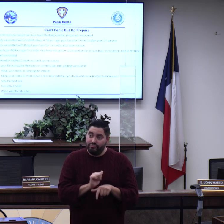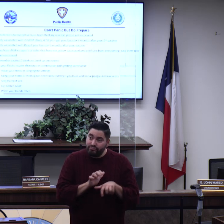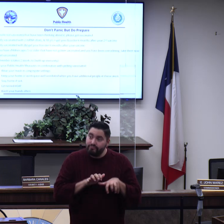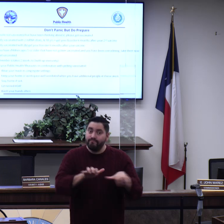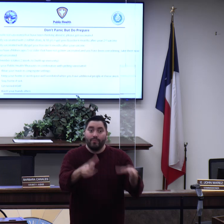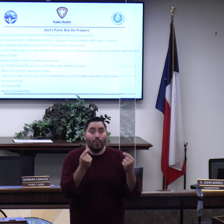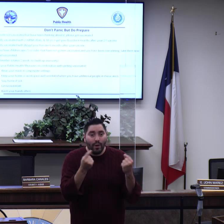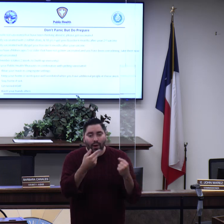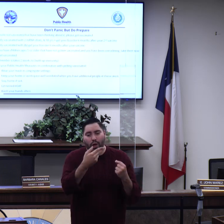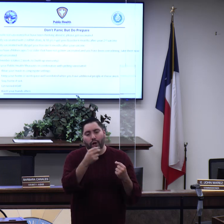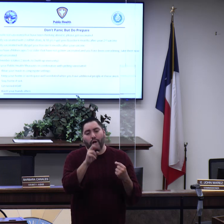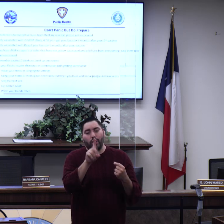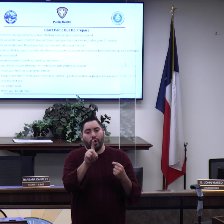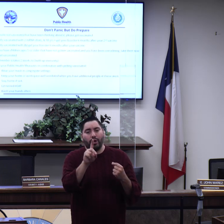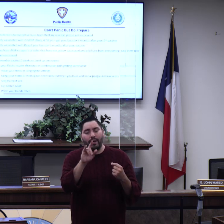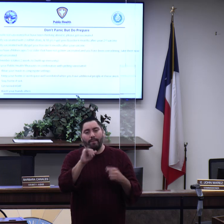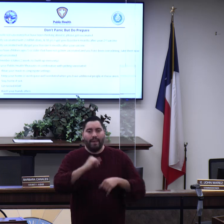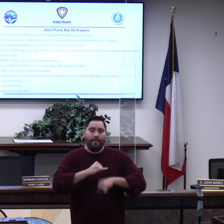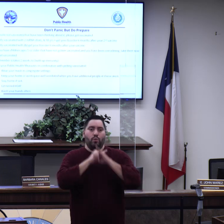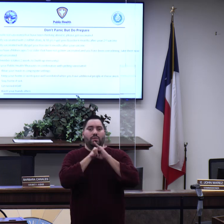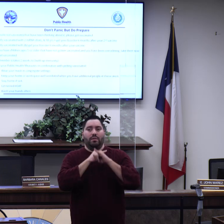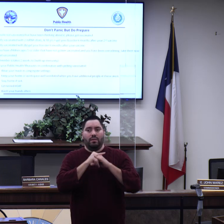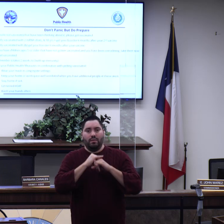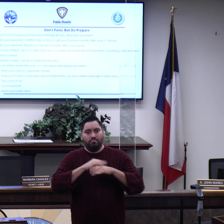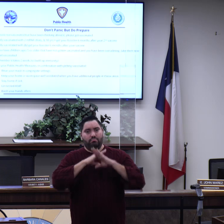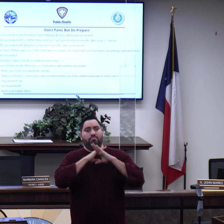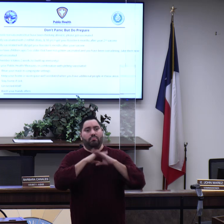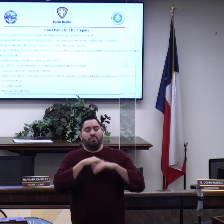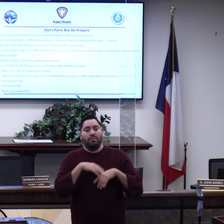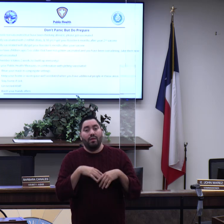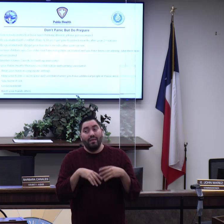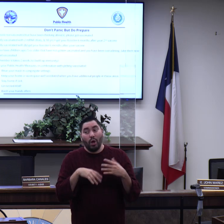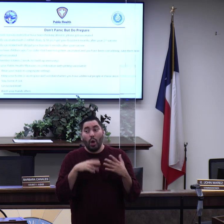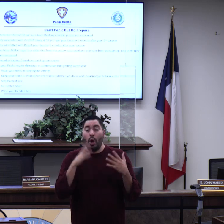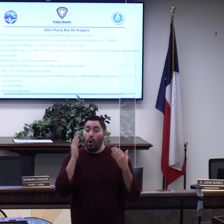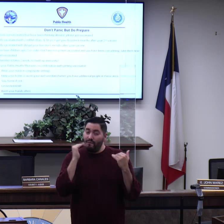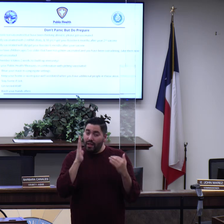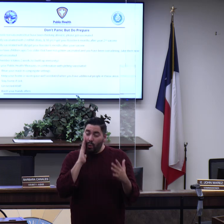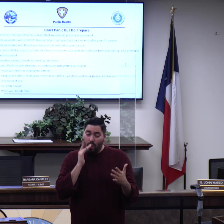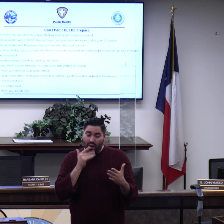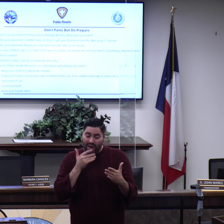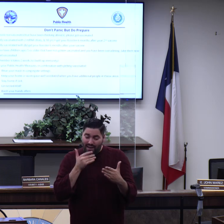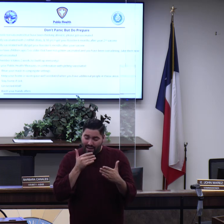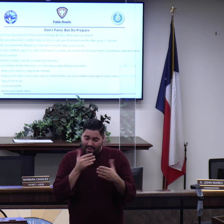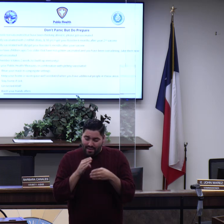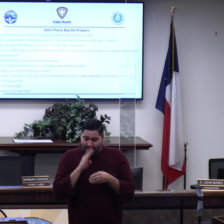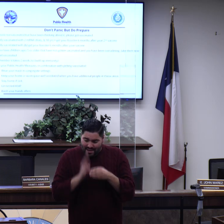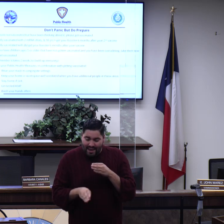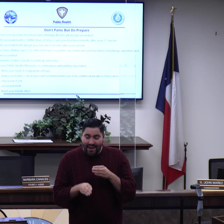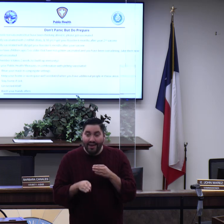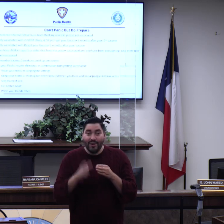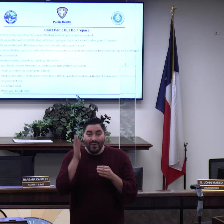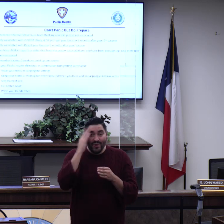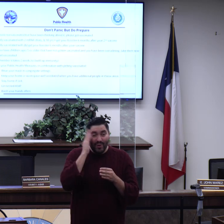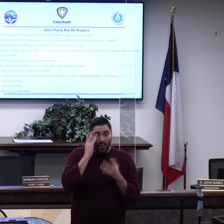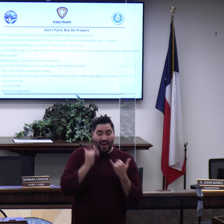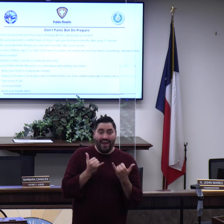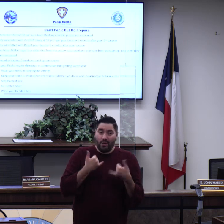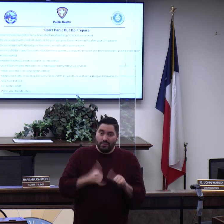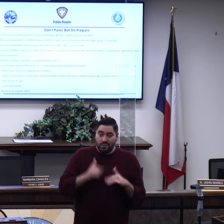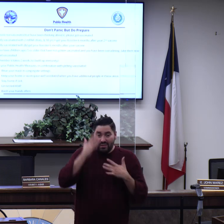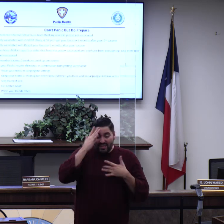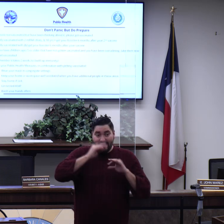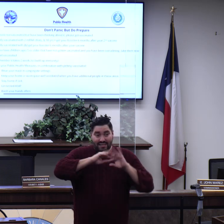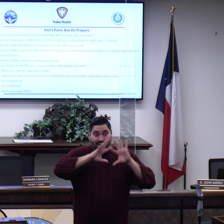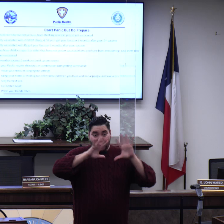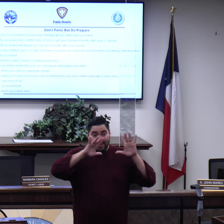of us, and then we could actually go into what we're hoping into an endemic phase. Instead of a pandemic phase that we're in right now, it would be